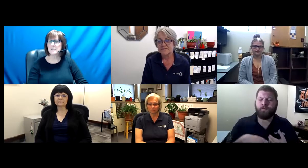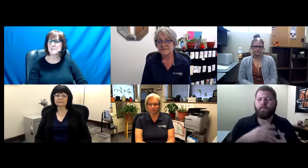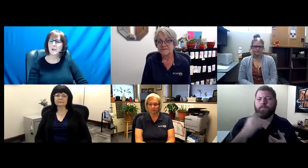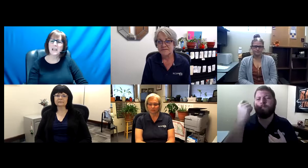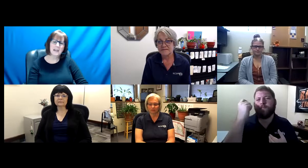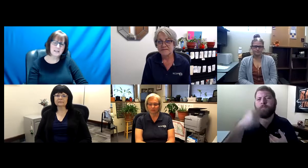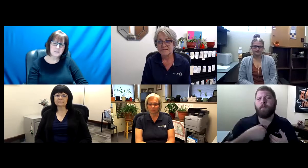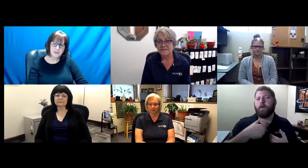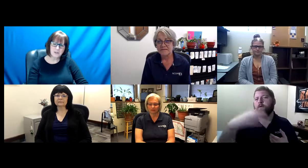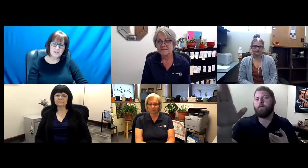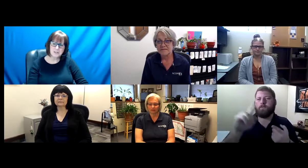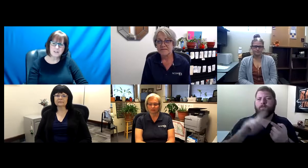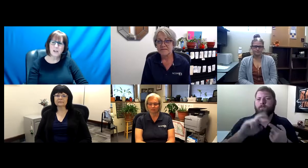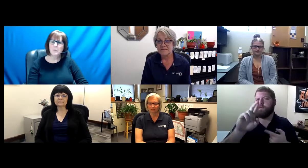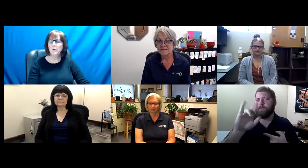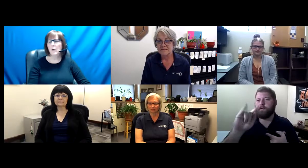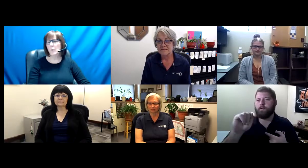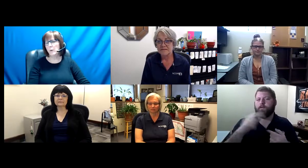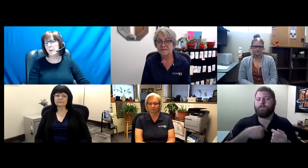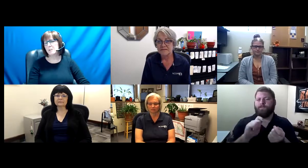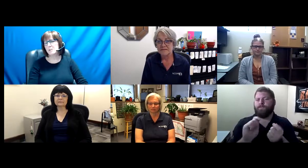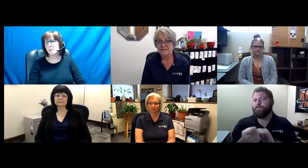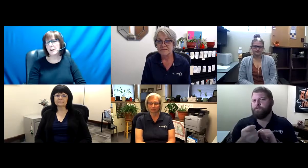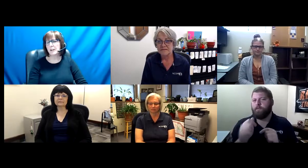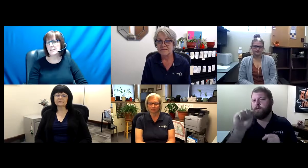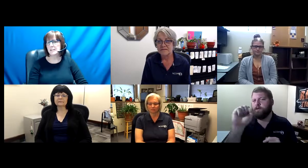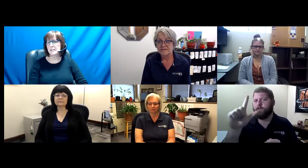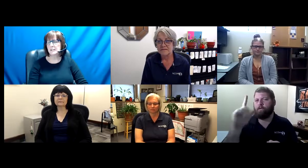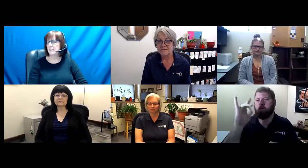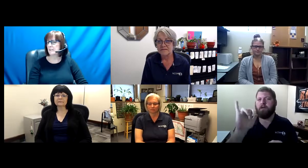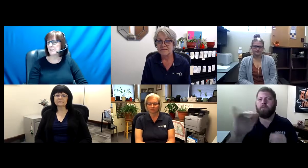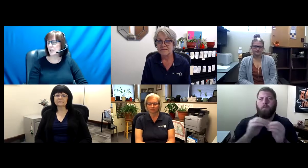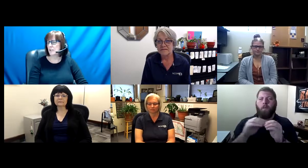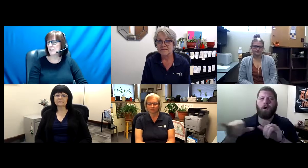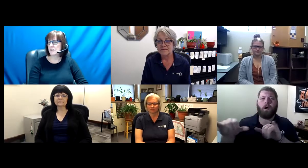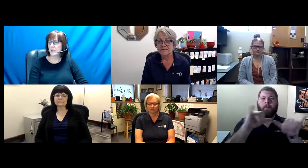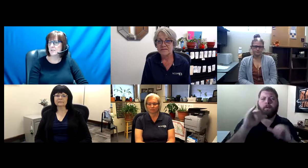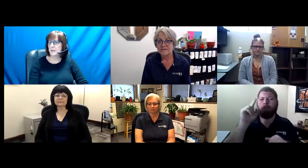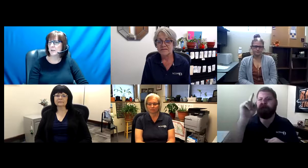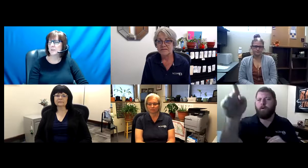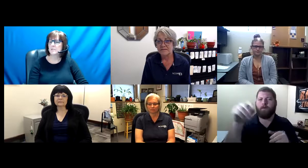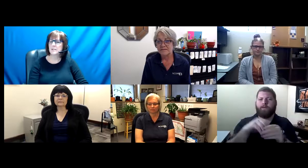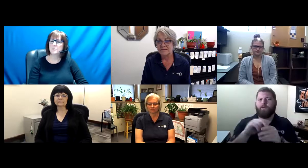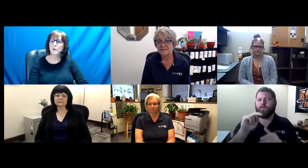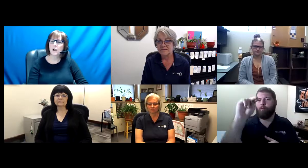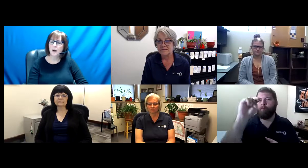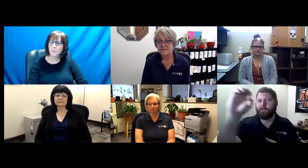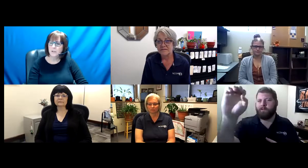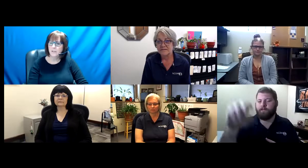I had experienced it, but I went away to RIT and then changed to ASL because that's more common there